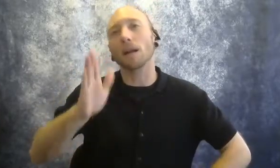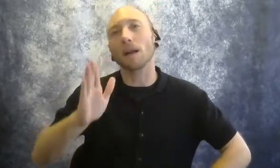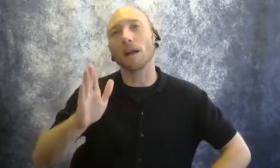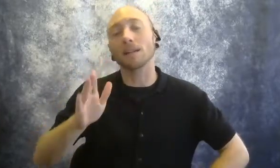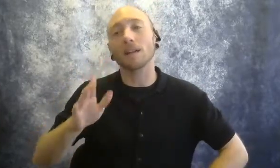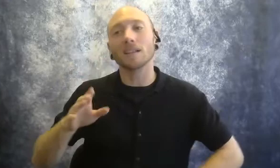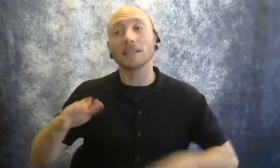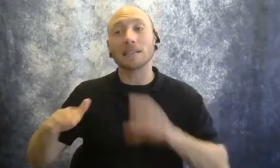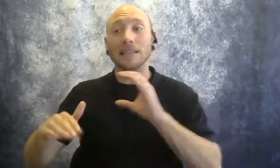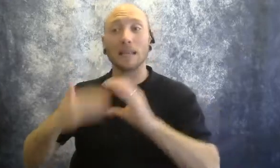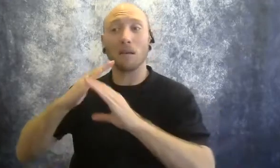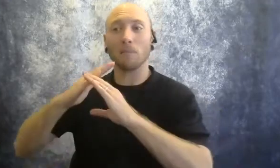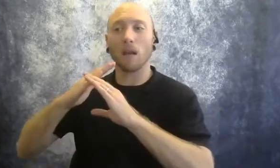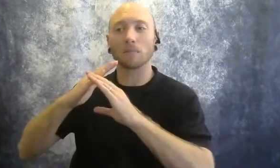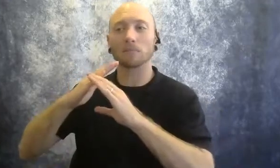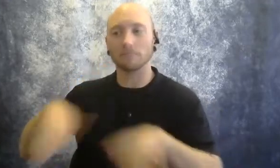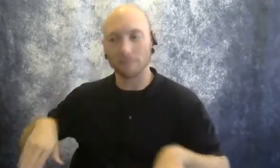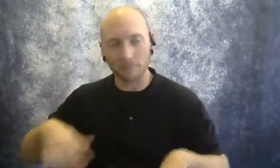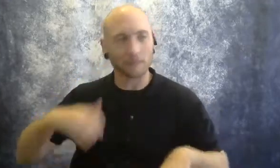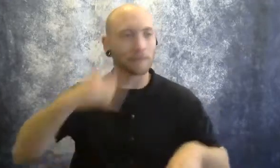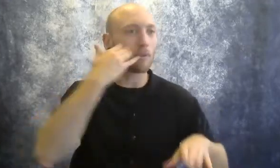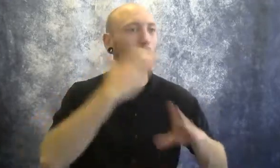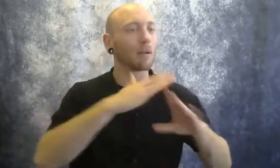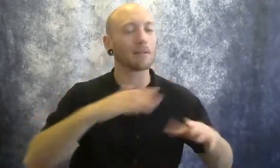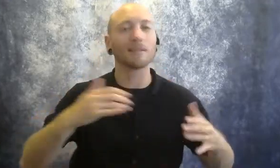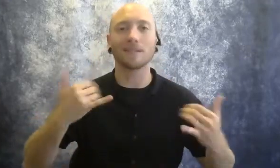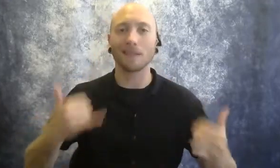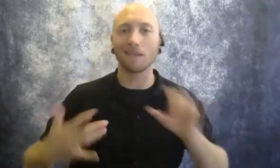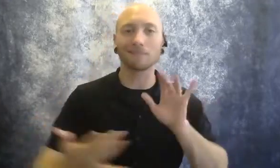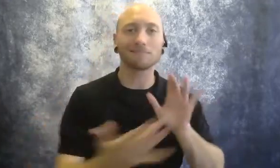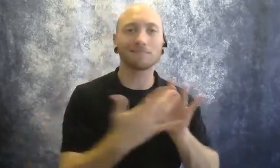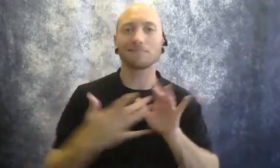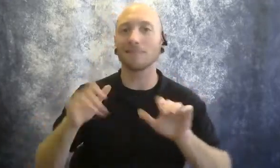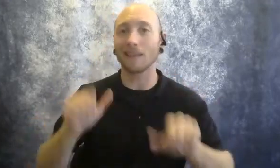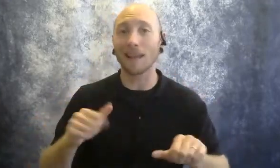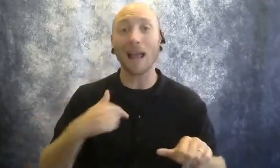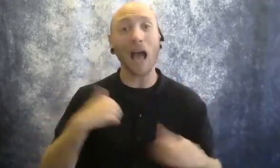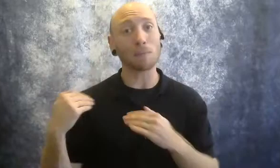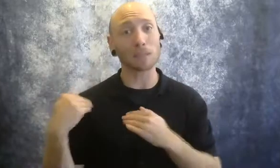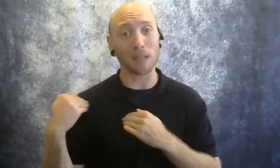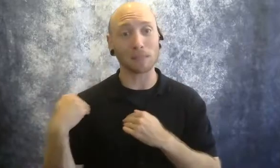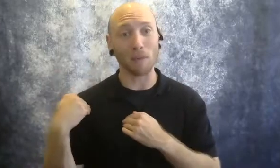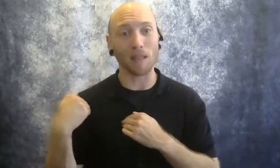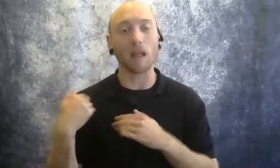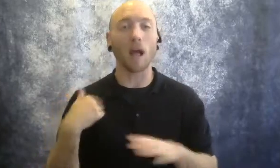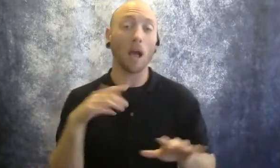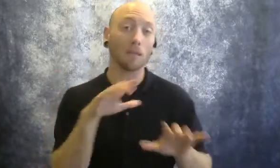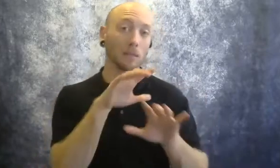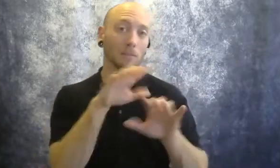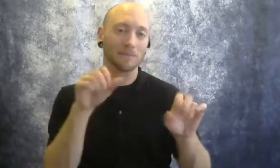to the point that I think, oh my God. So I have to lift the blockage and lift whatever, because I'm in a position of